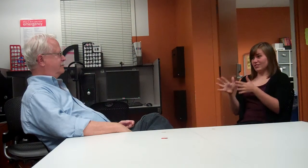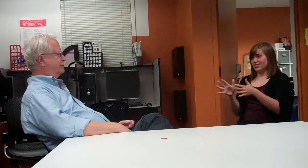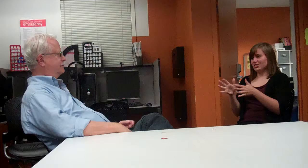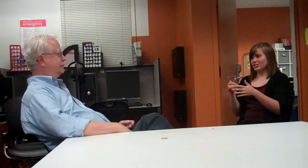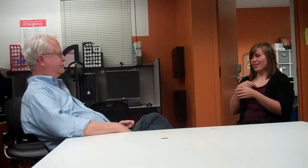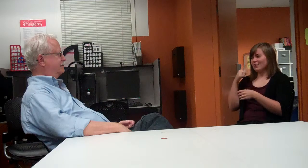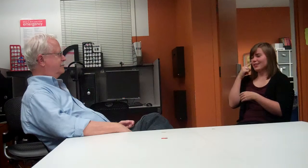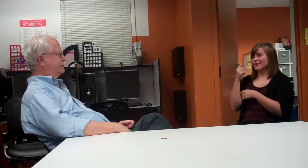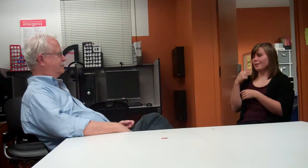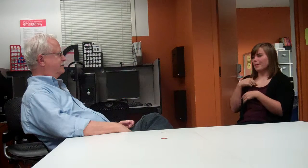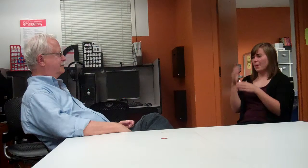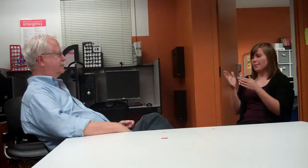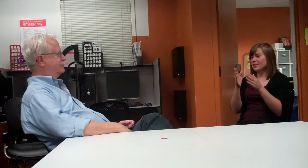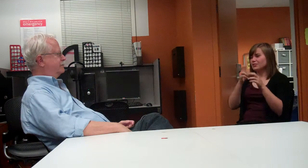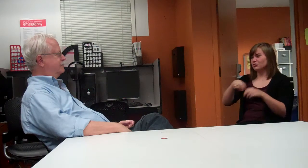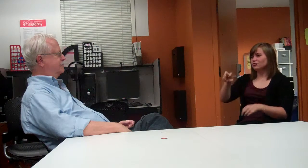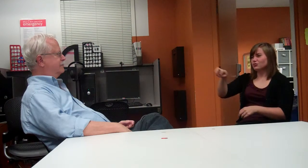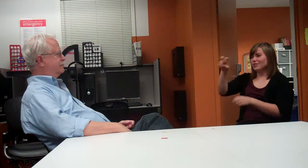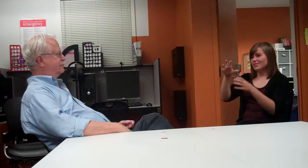travel a lot, move a lot. I think it'd be nice to